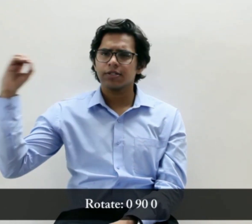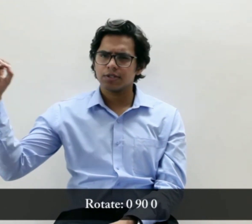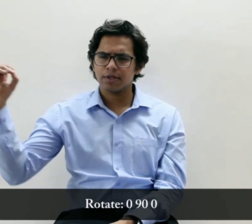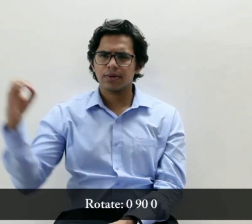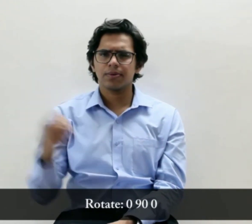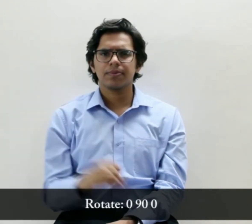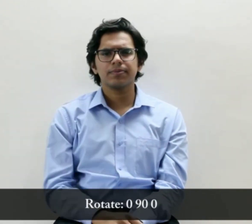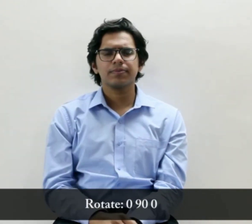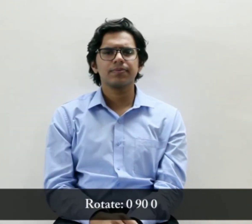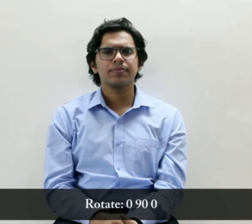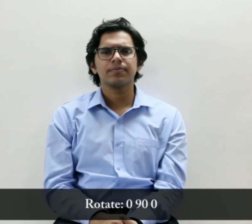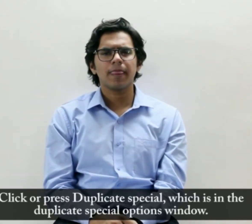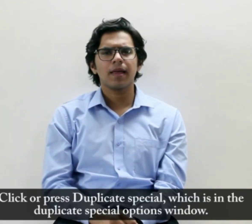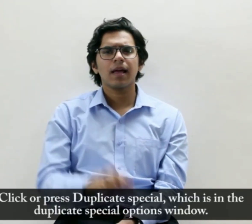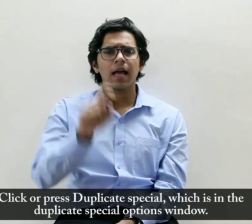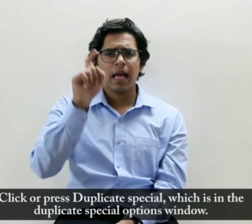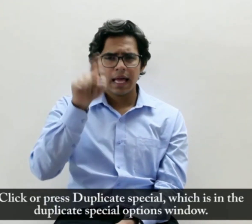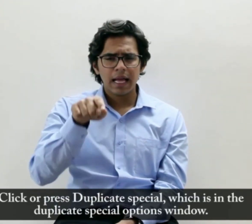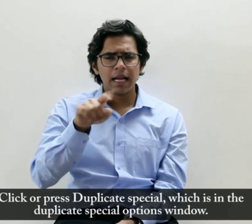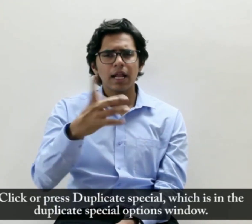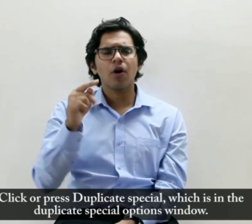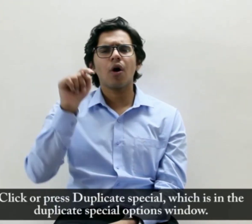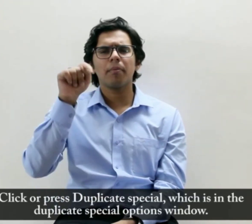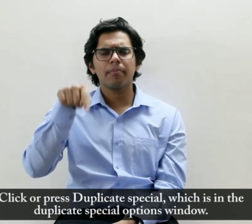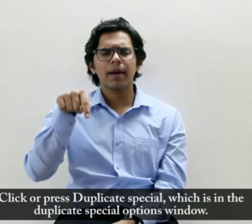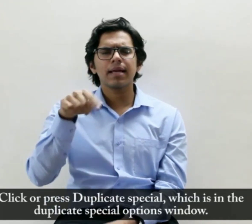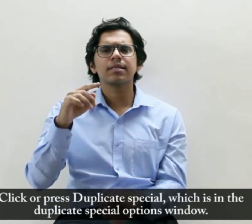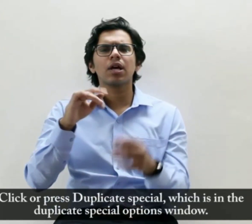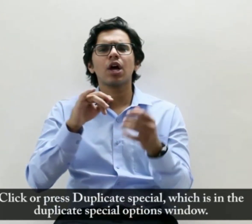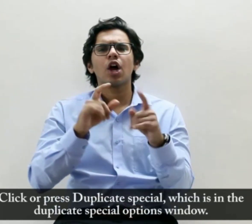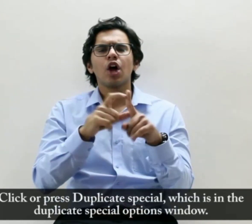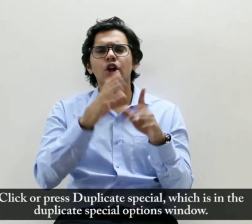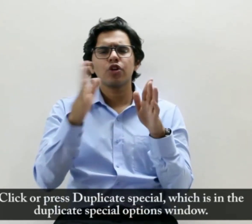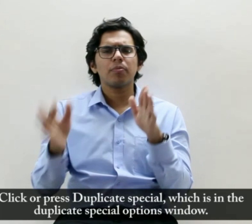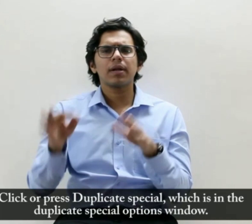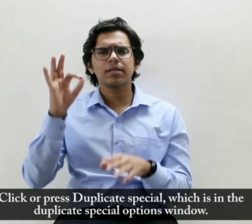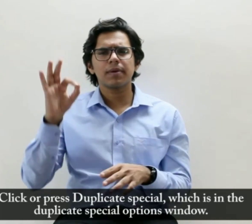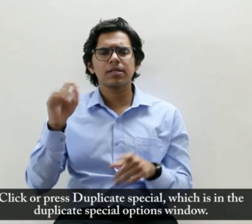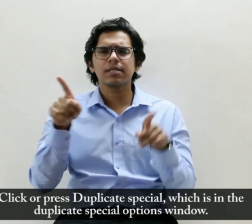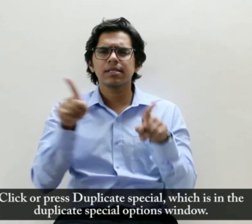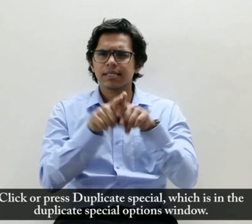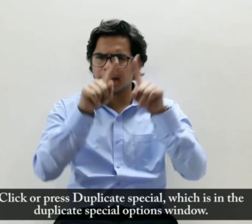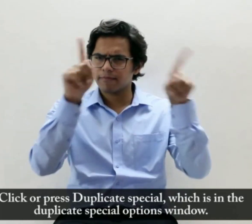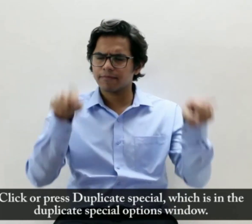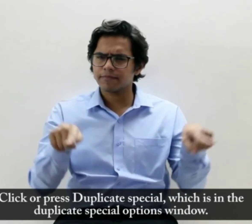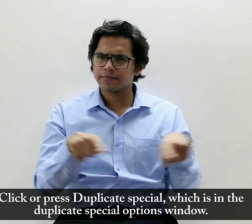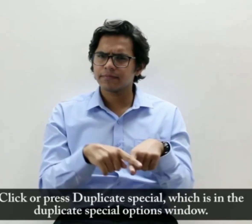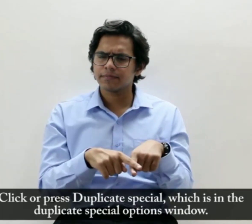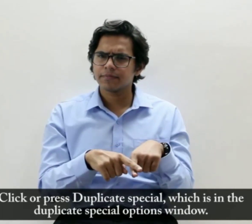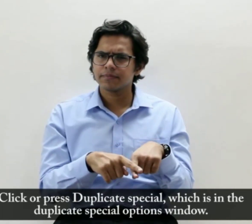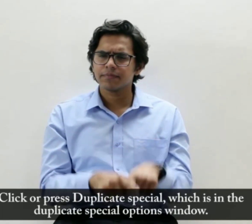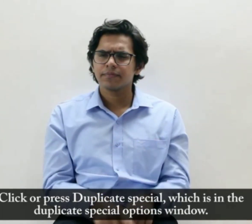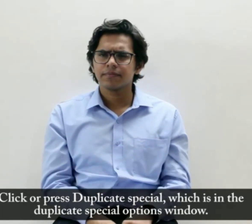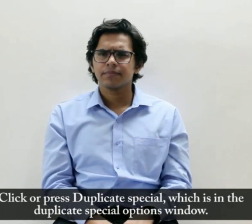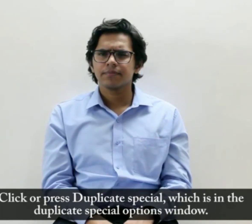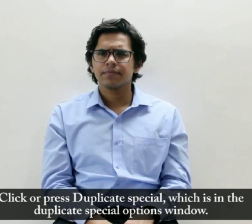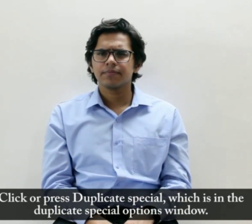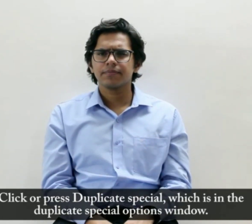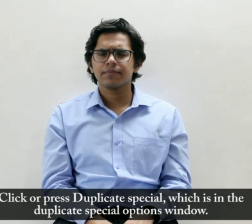090. Click or press Duplicate Special, which is in the Duplicate Special options window. Then in